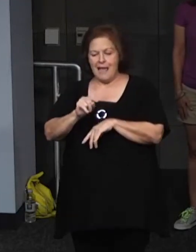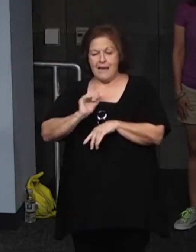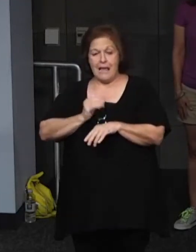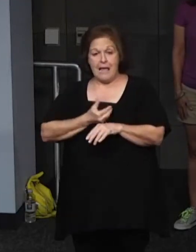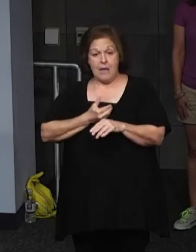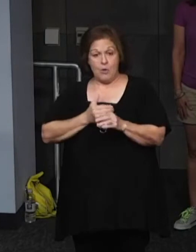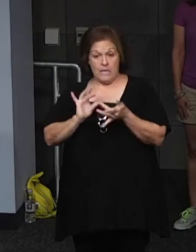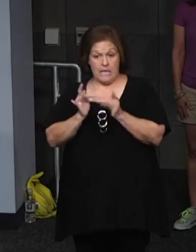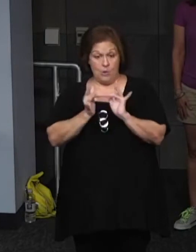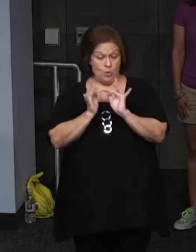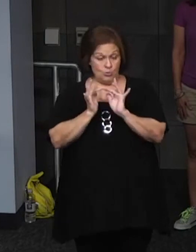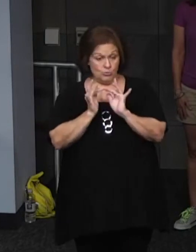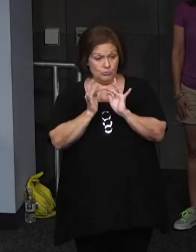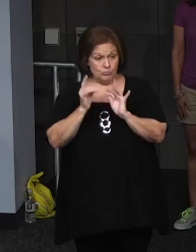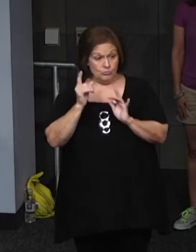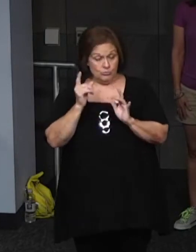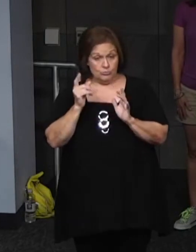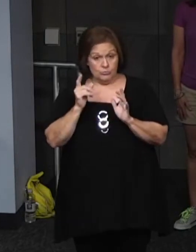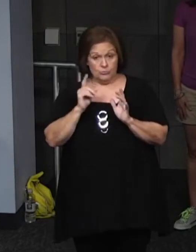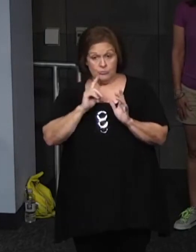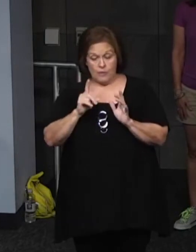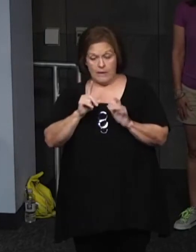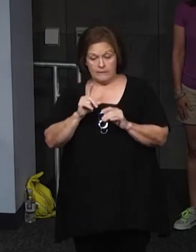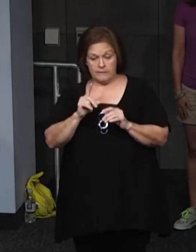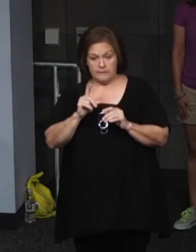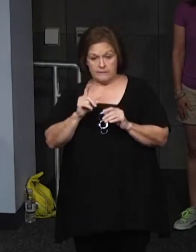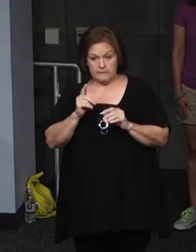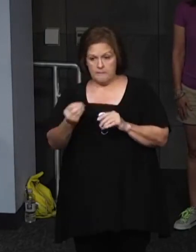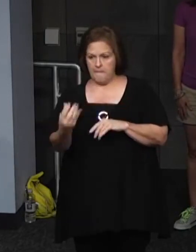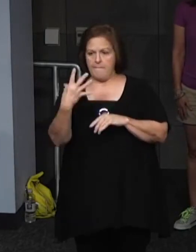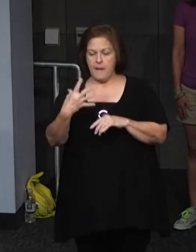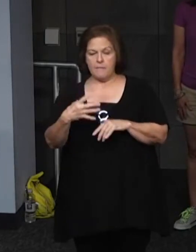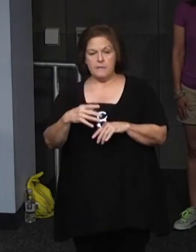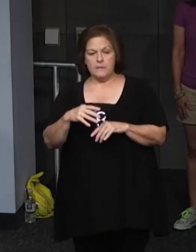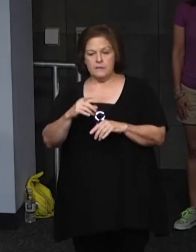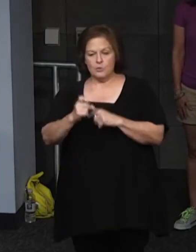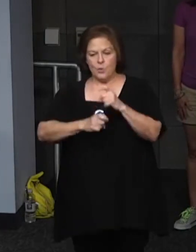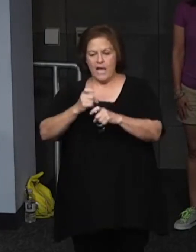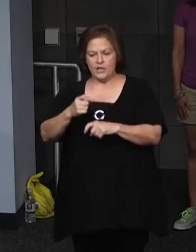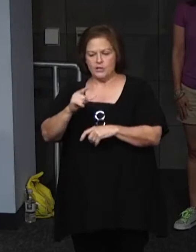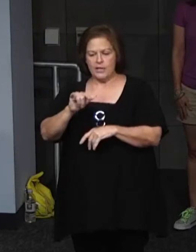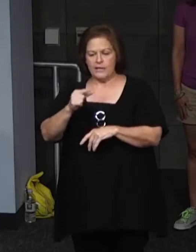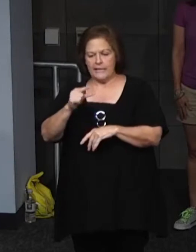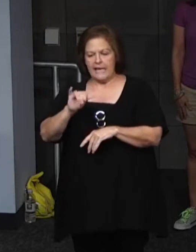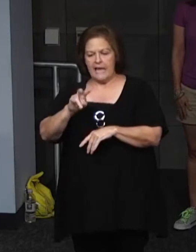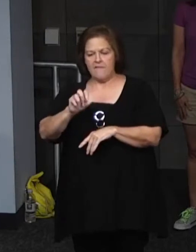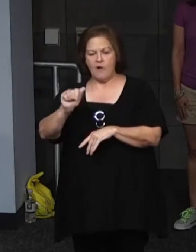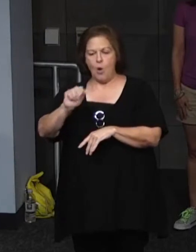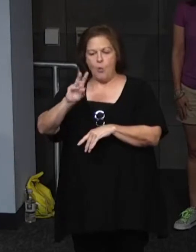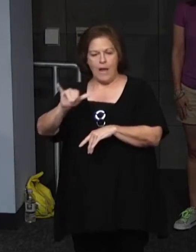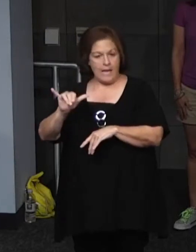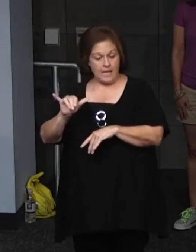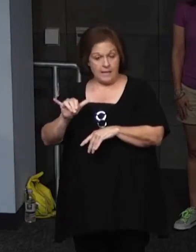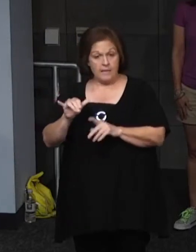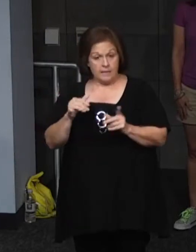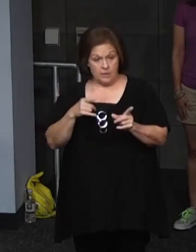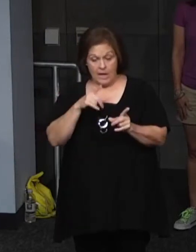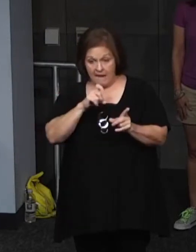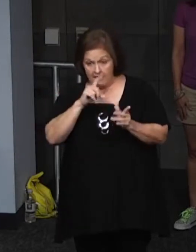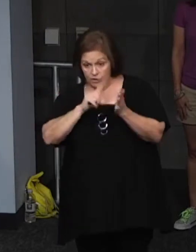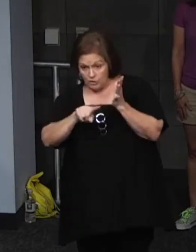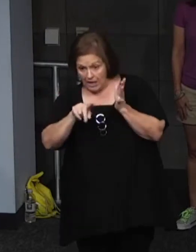media pages for lack of a better word, pop-up donation giveaways. This stuff's coming to us very fast, so you're going to have